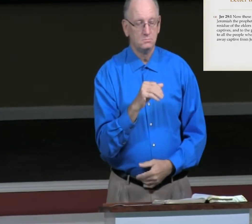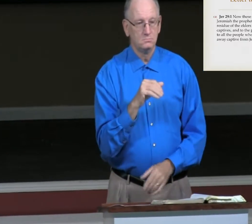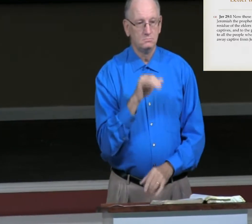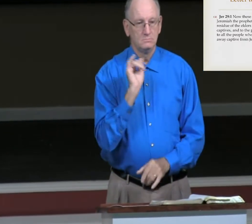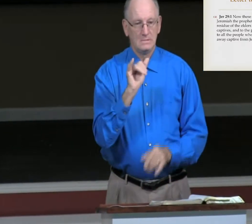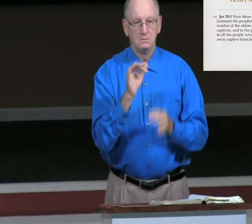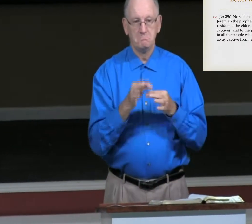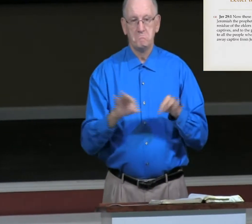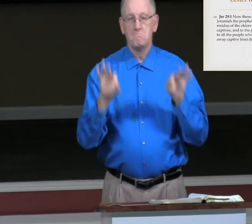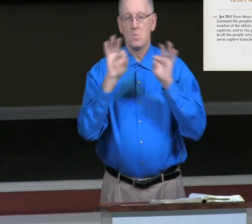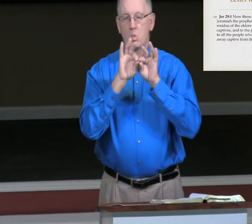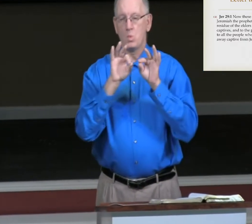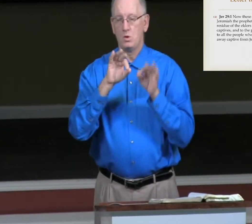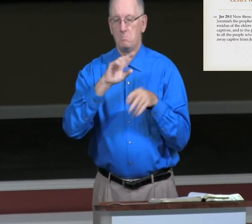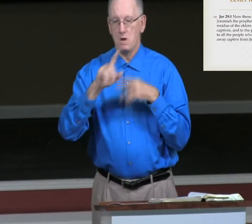Pay heed and pay attention to God.